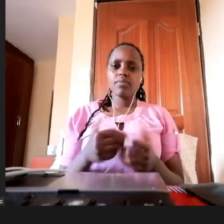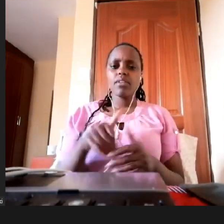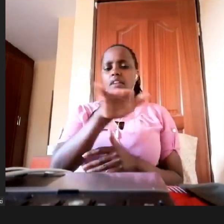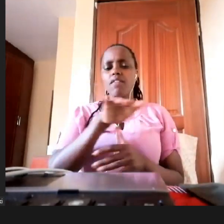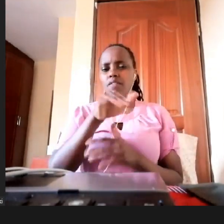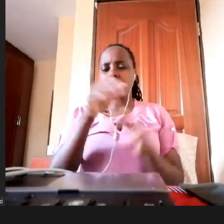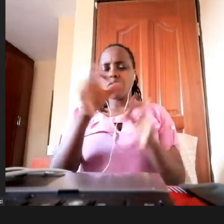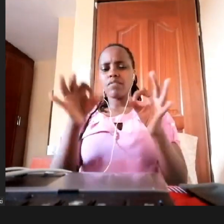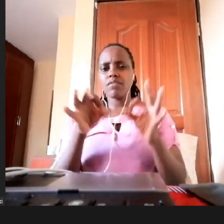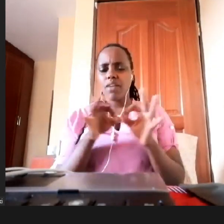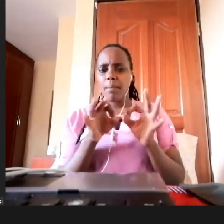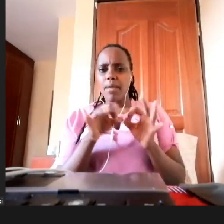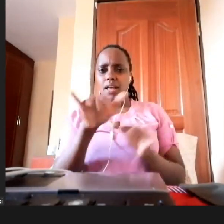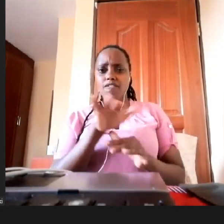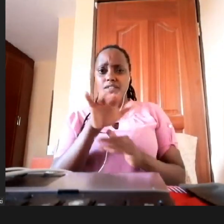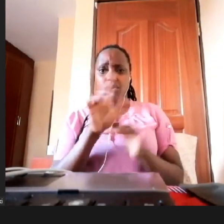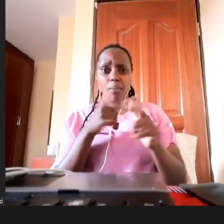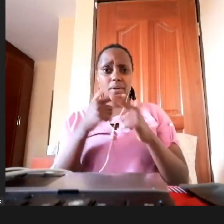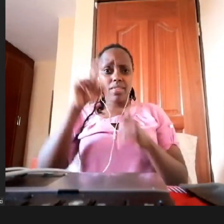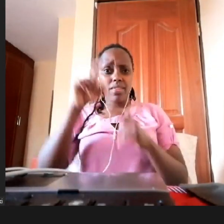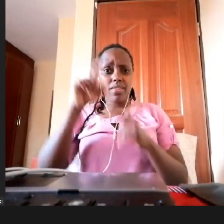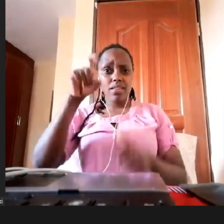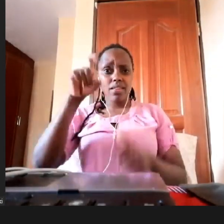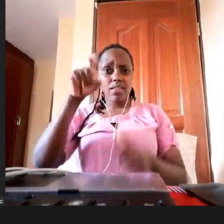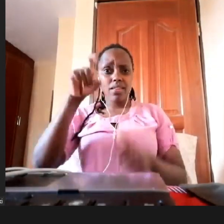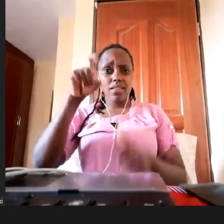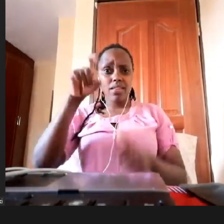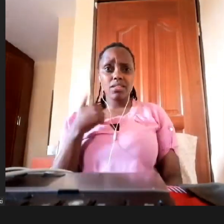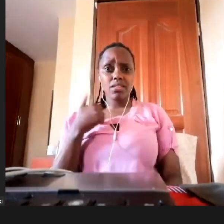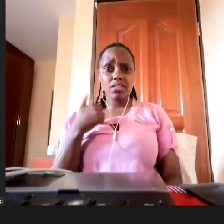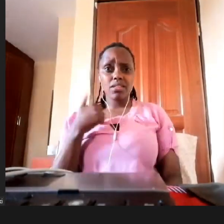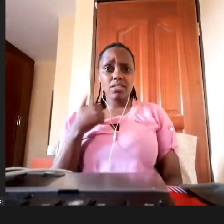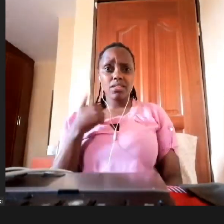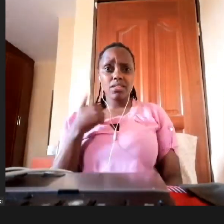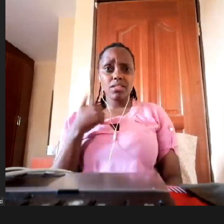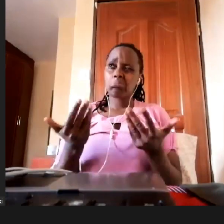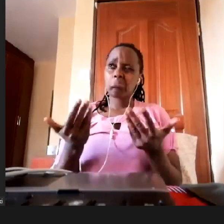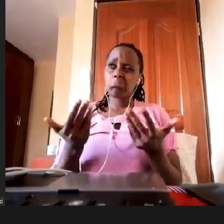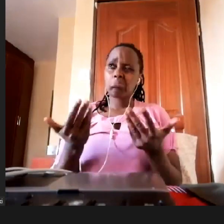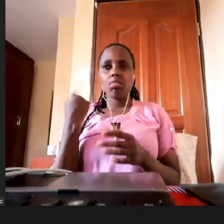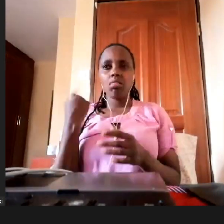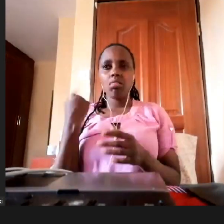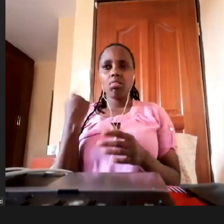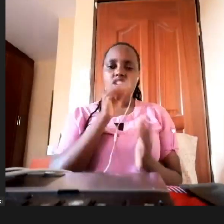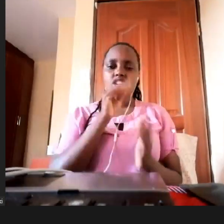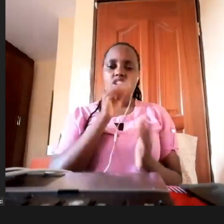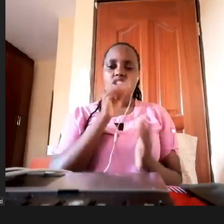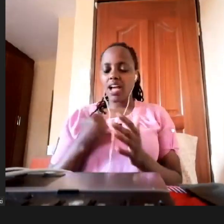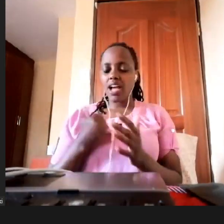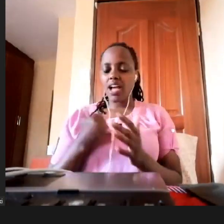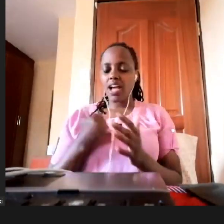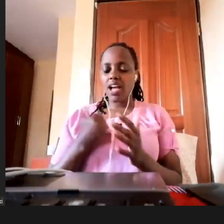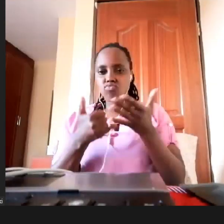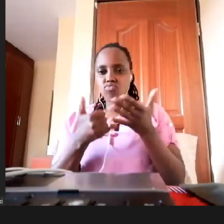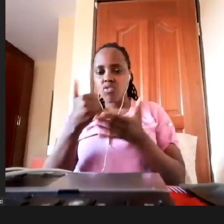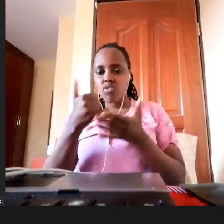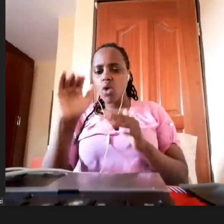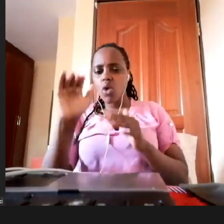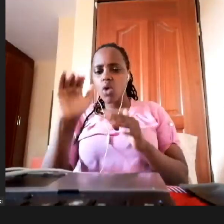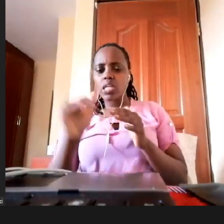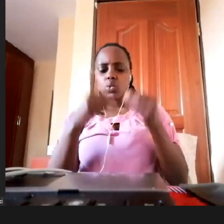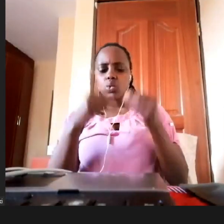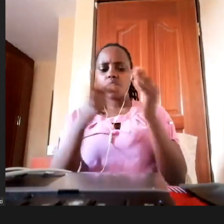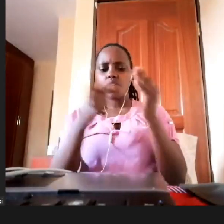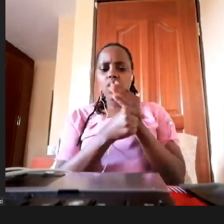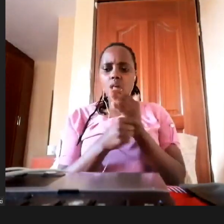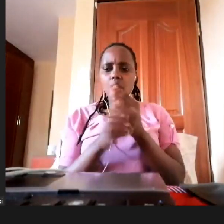have maybe just cut out figures of a boy and a girl. We would ask the children to name them.